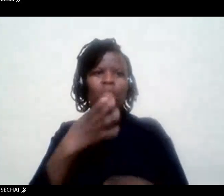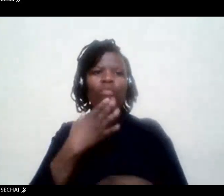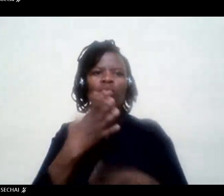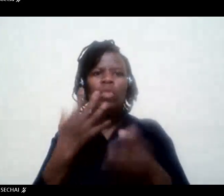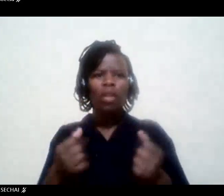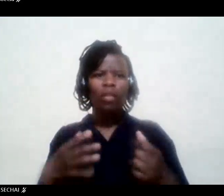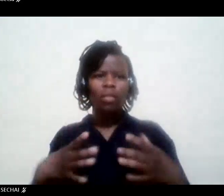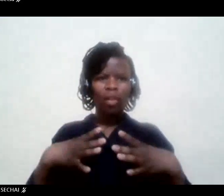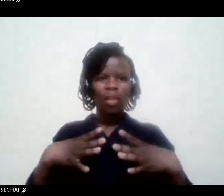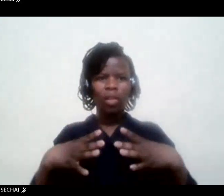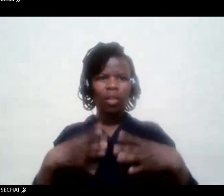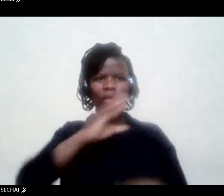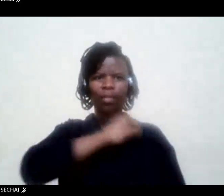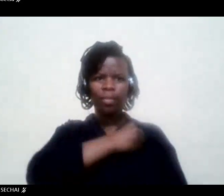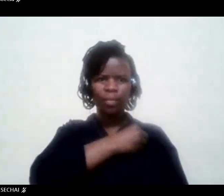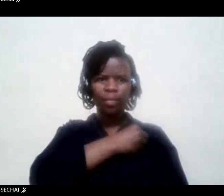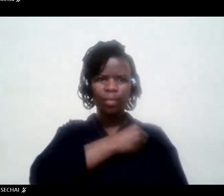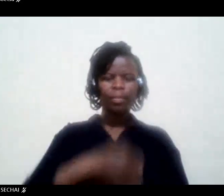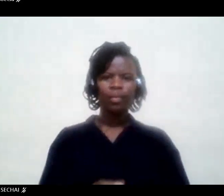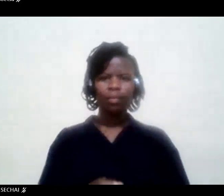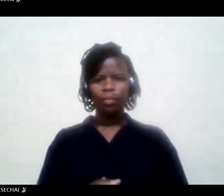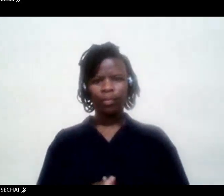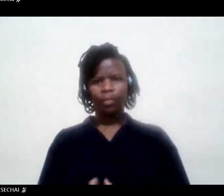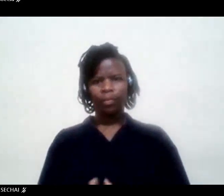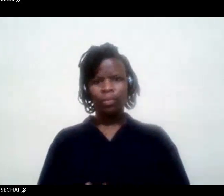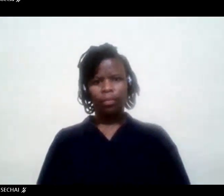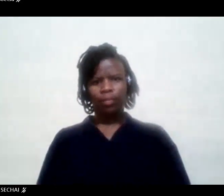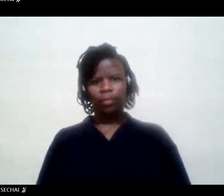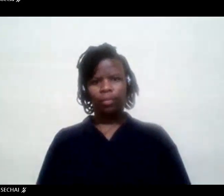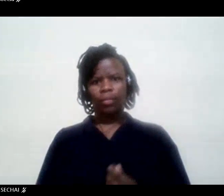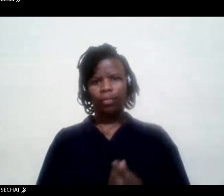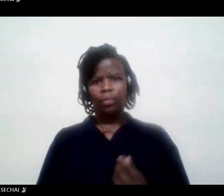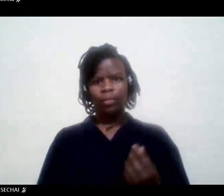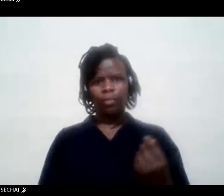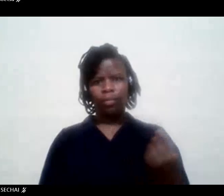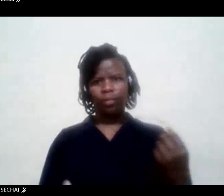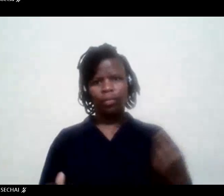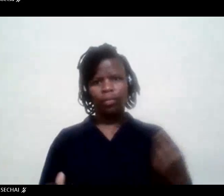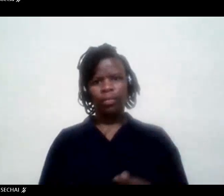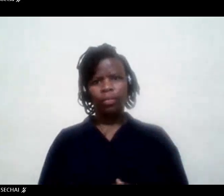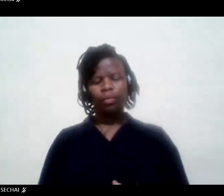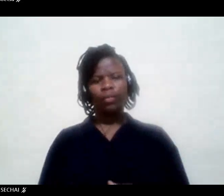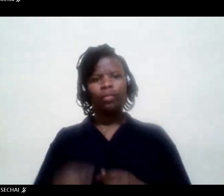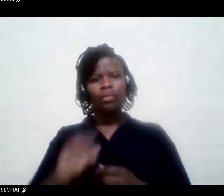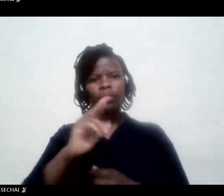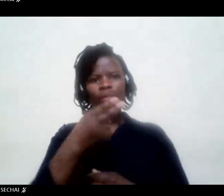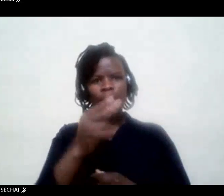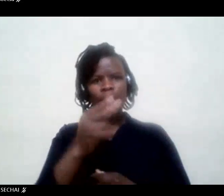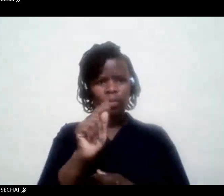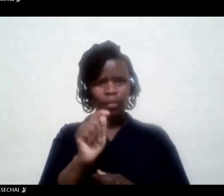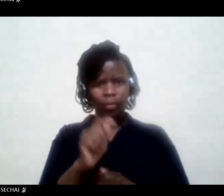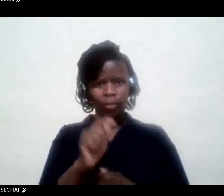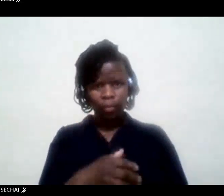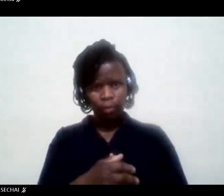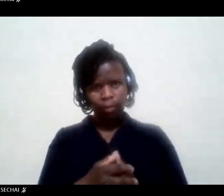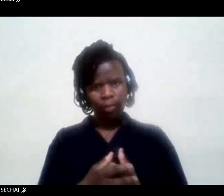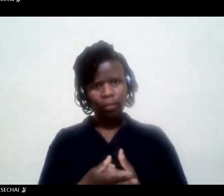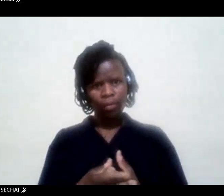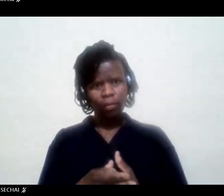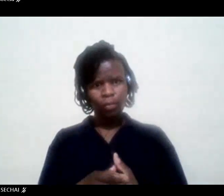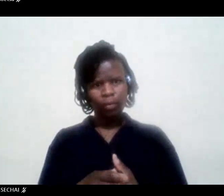After that, now read what Ali said in the chat. People, do you think there were any challenge? What do you think could be the likely challenges for